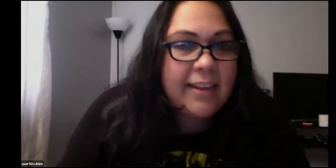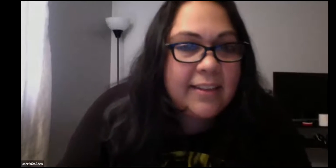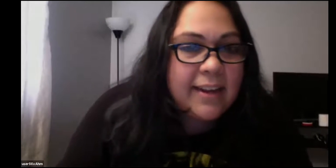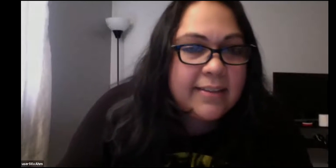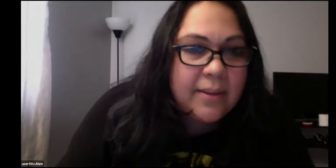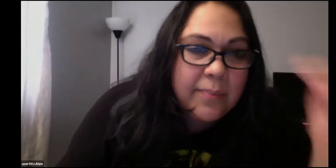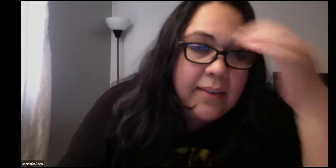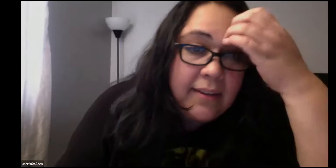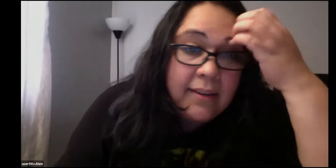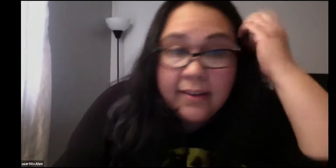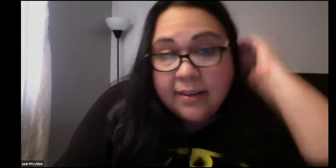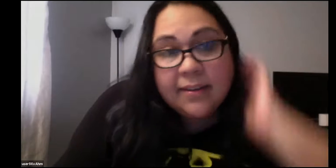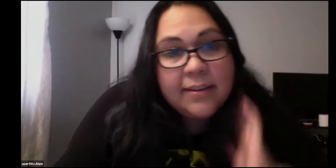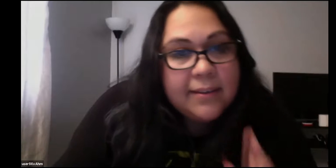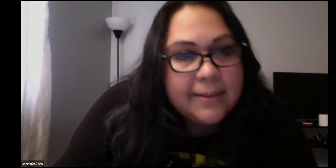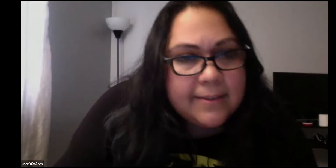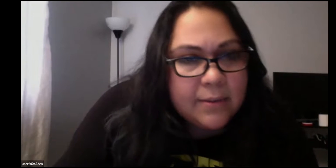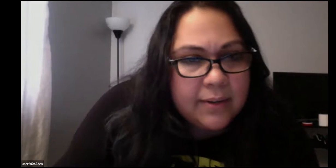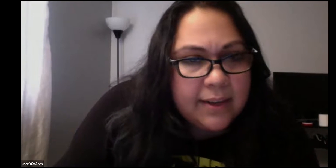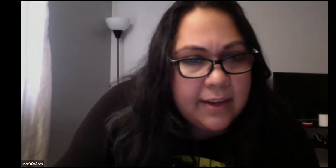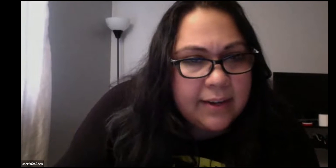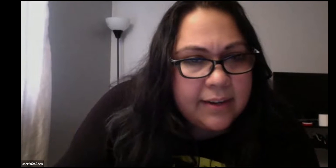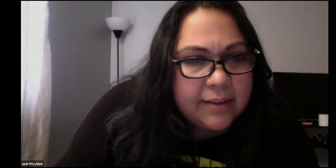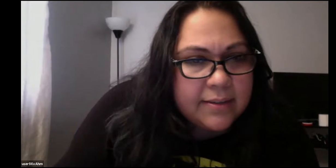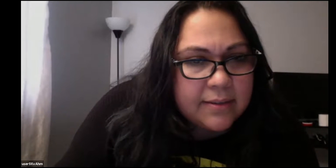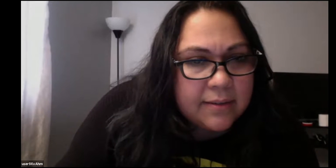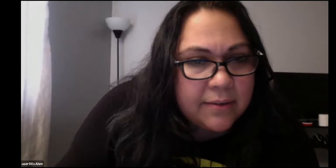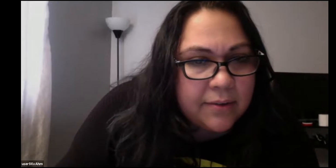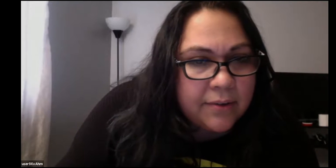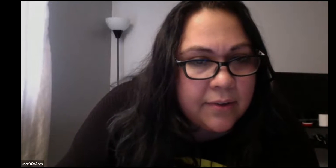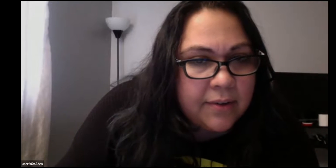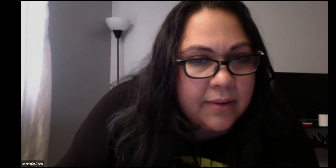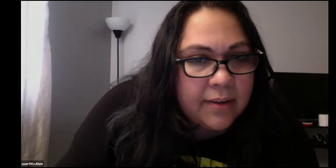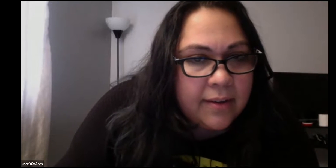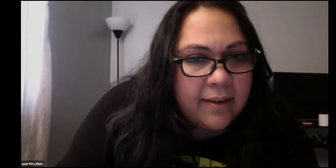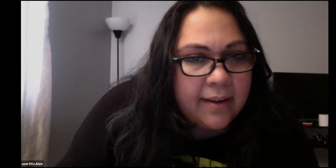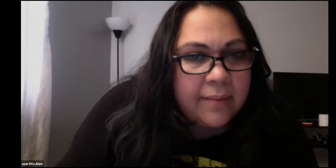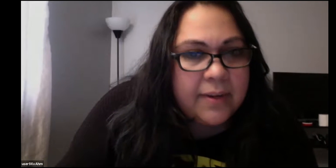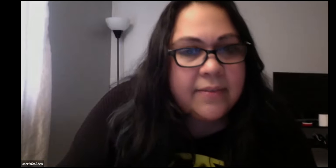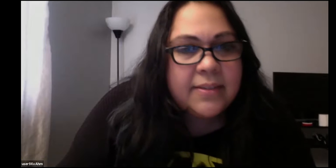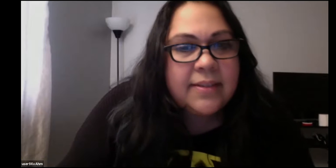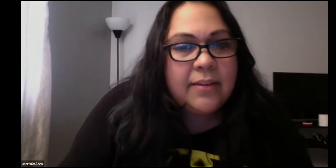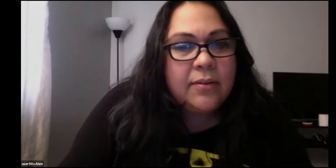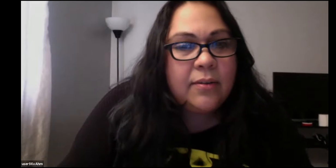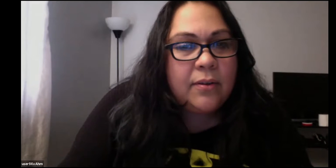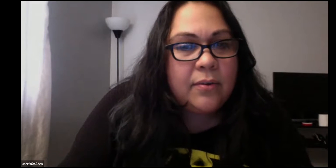has something. Let's see what that is. I'm gonna have to see it